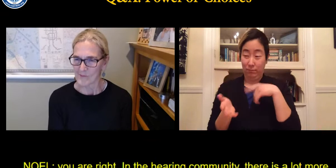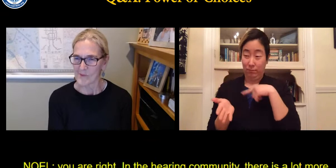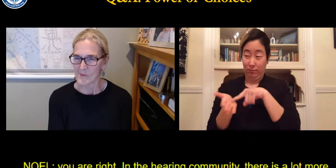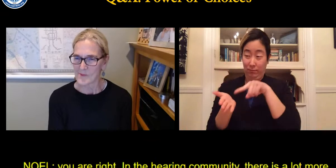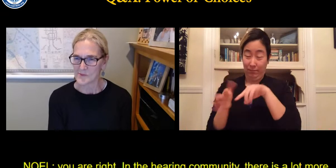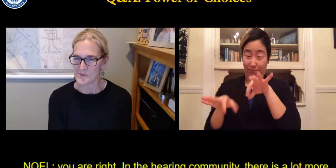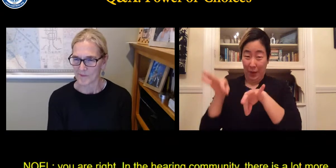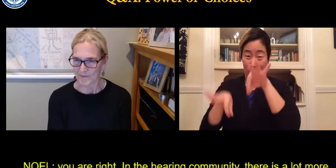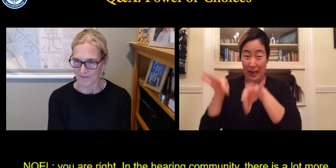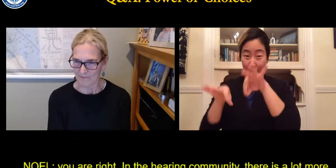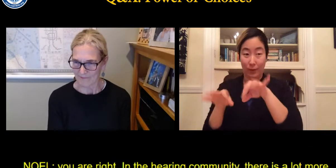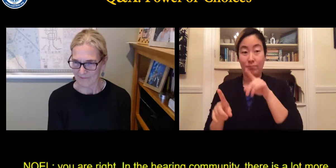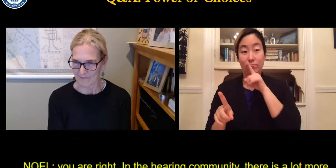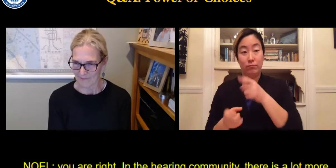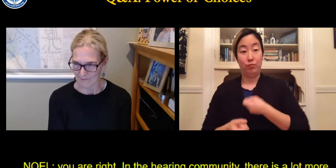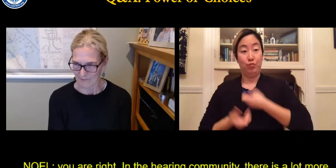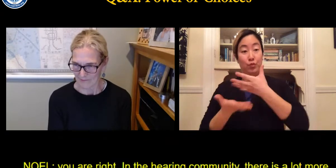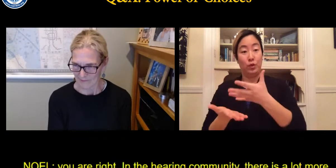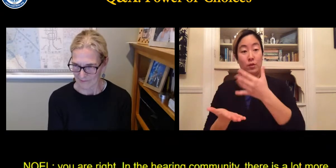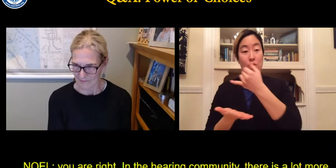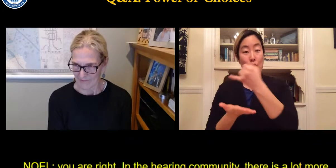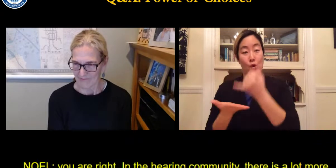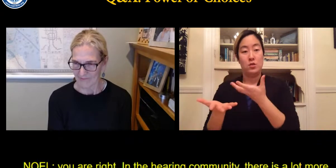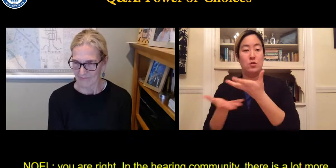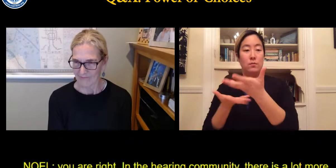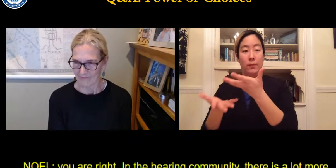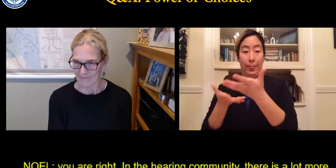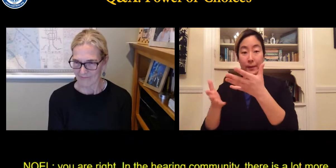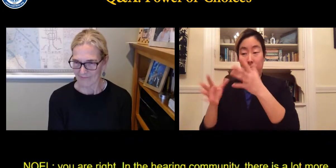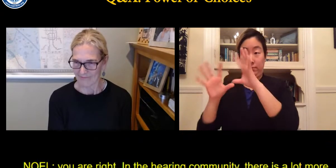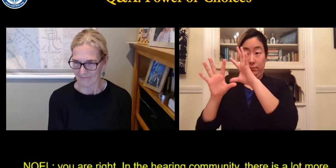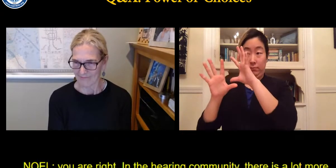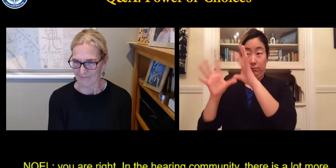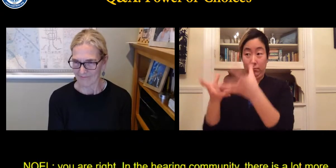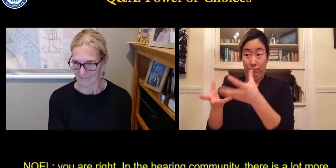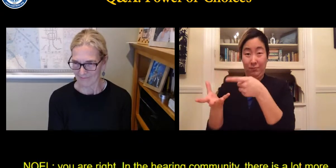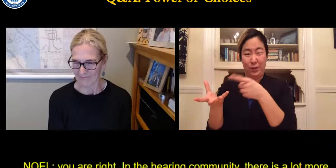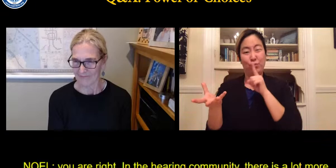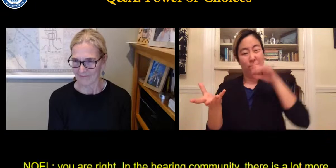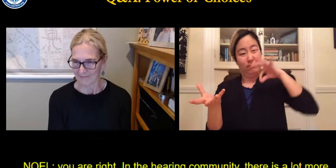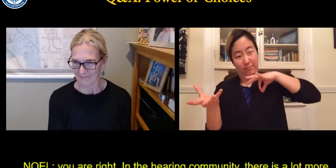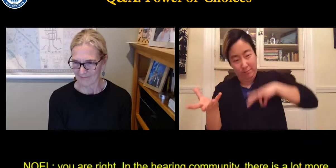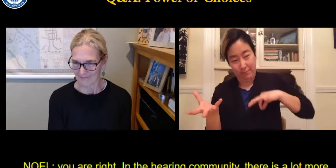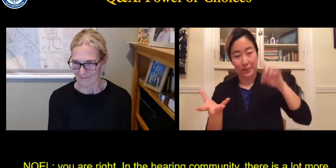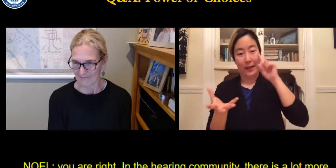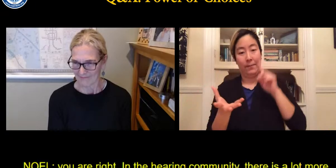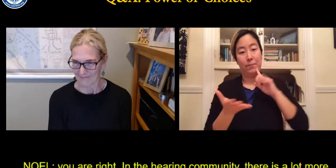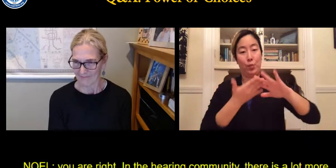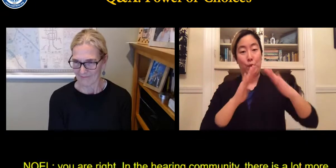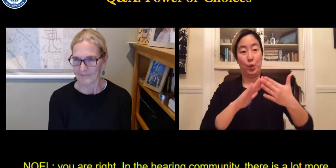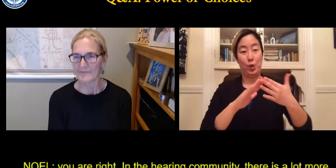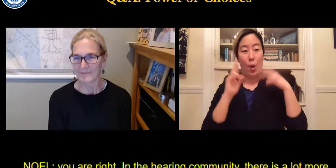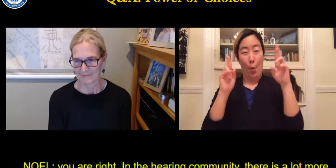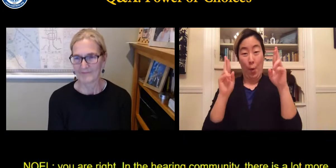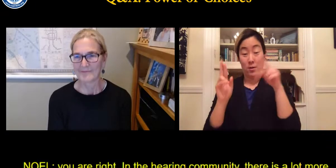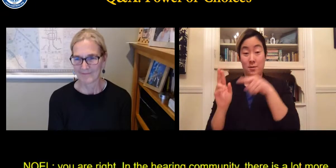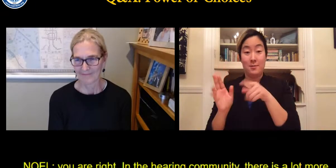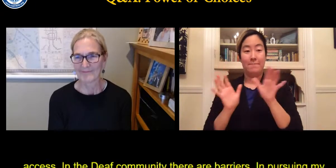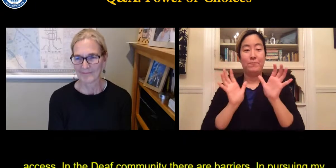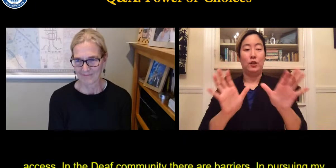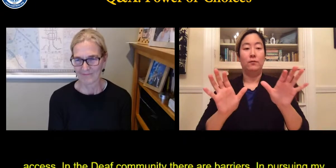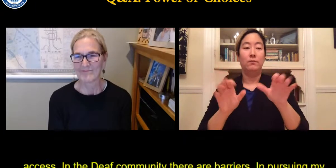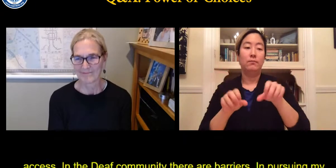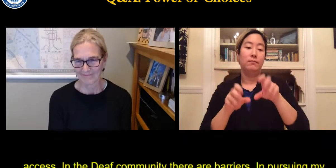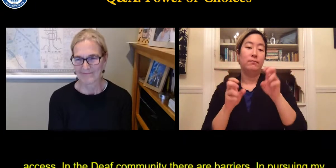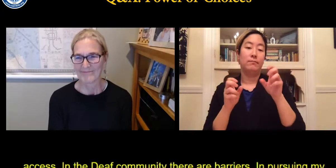is part of my study in pursuing my PhD. There are studies and findings that